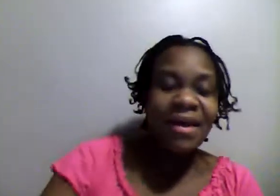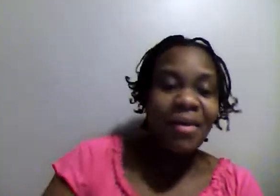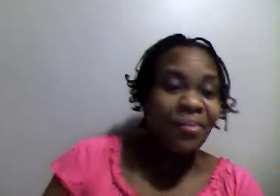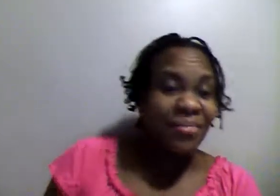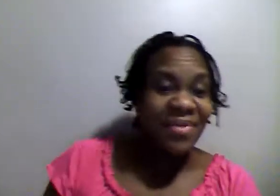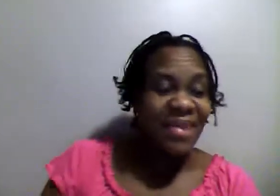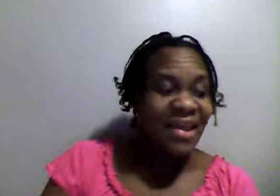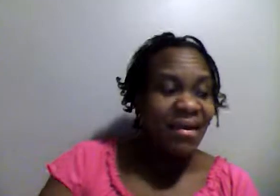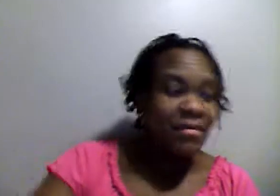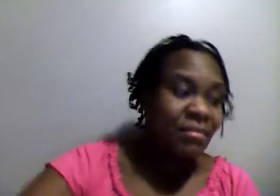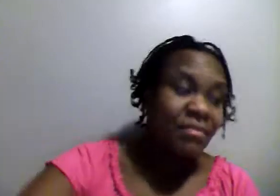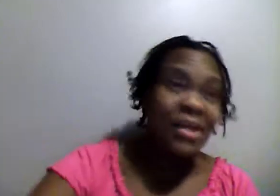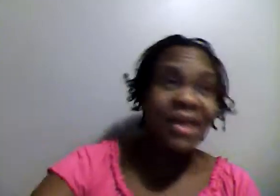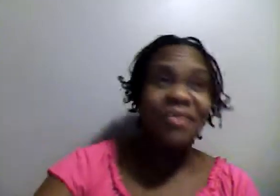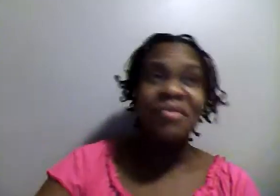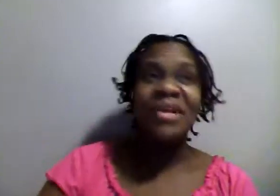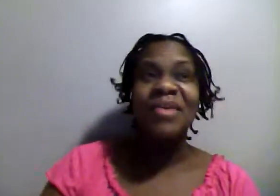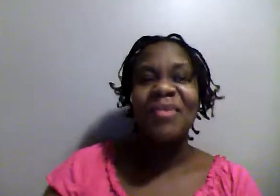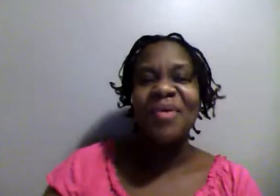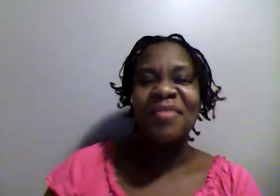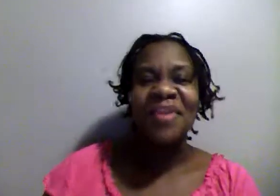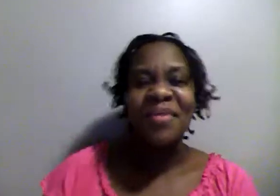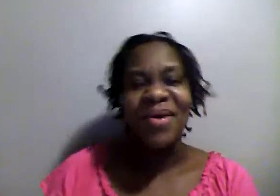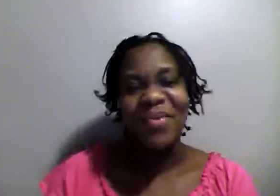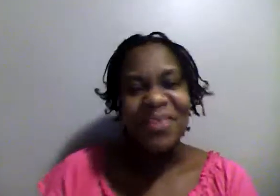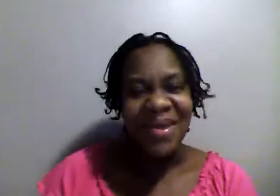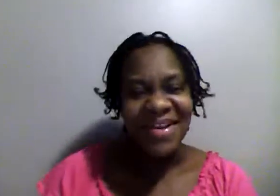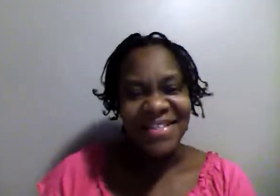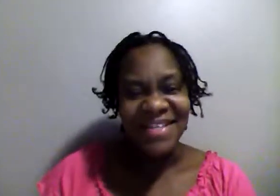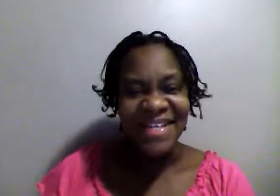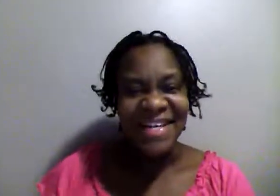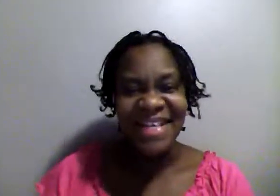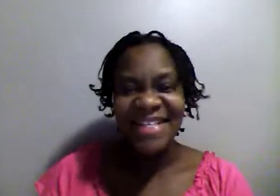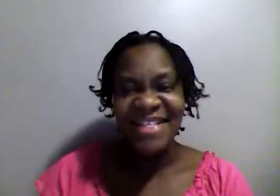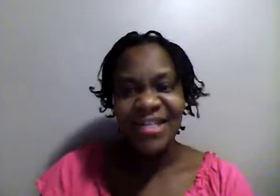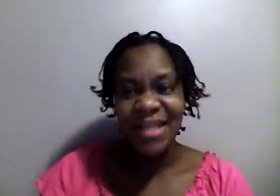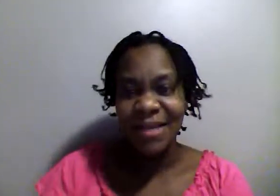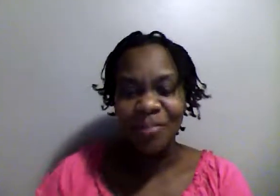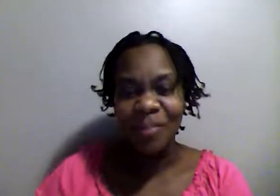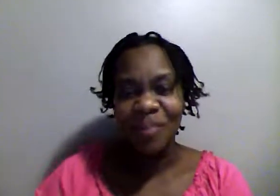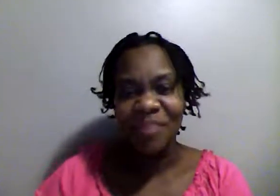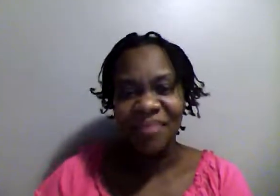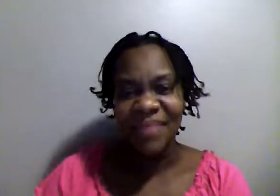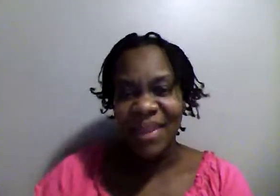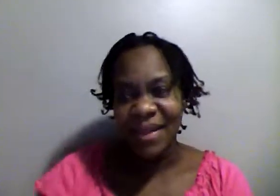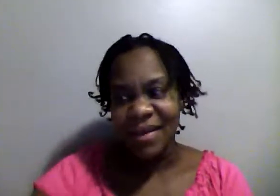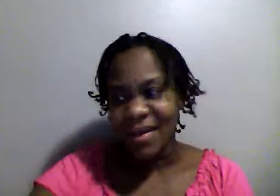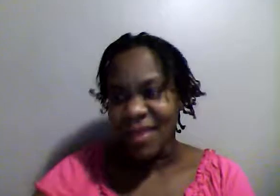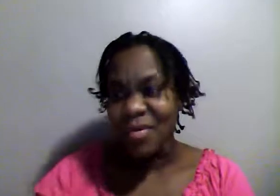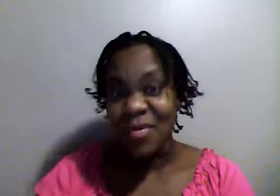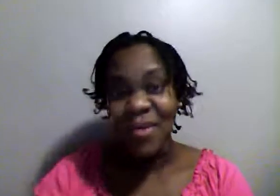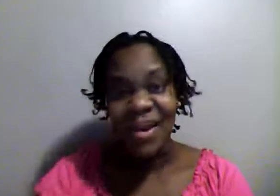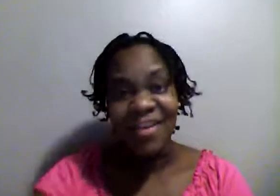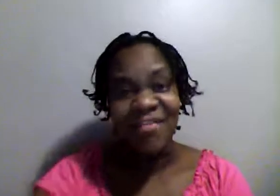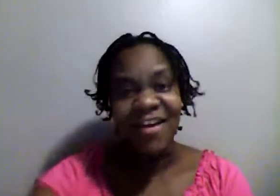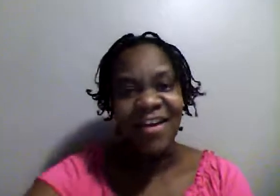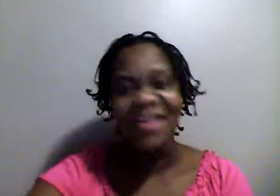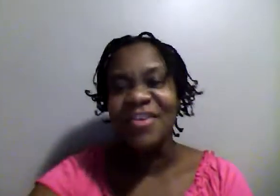Um, well, I don't really know of anyone who wants seedlings. I don't know a lot of gardeners